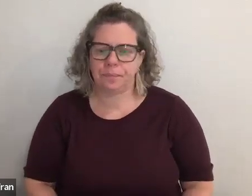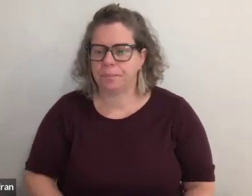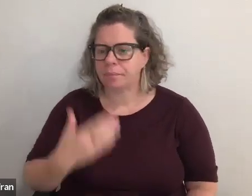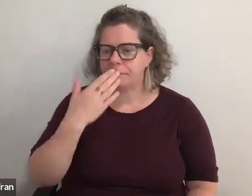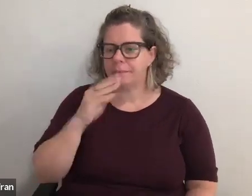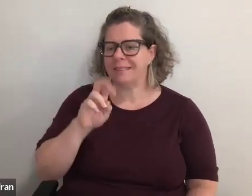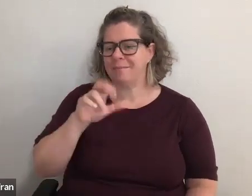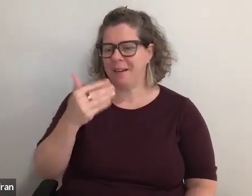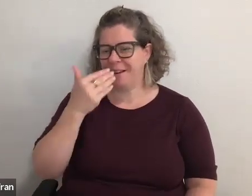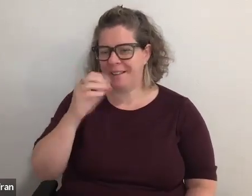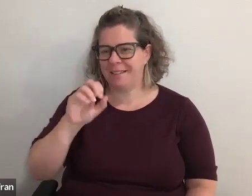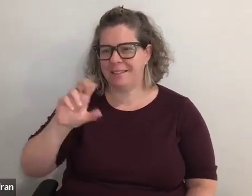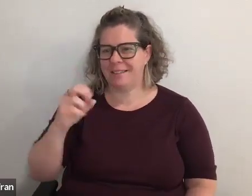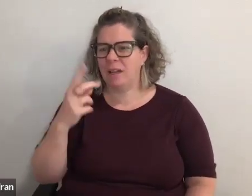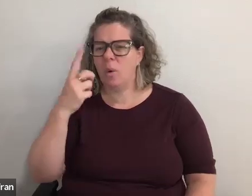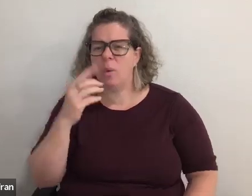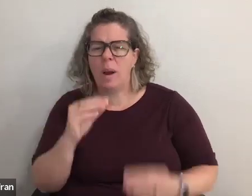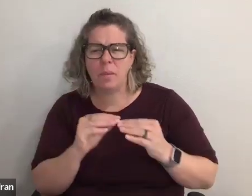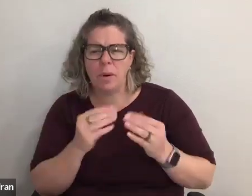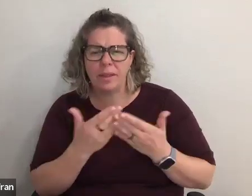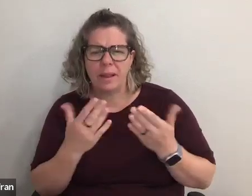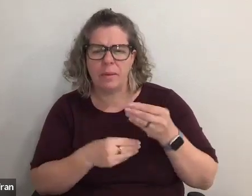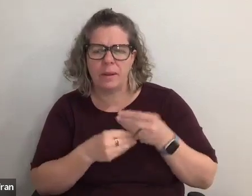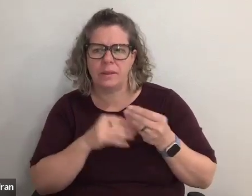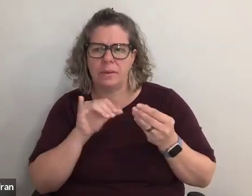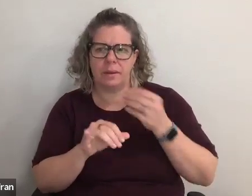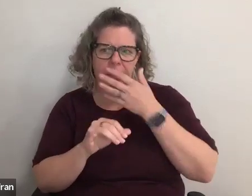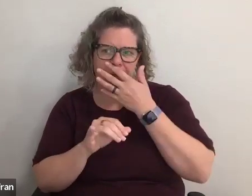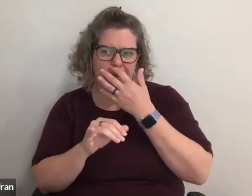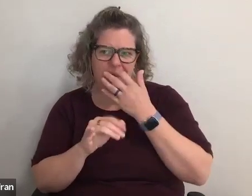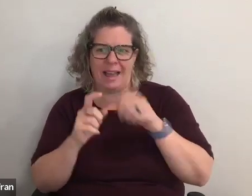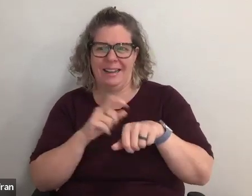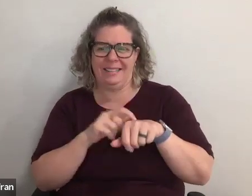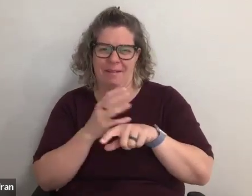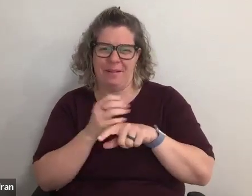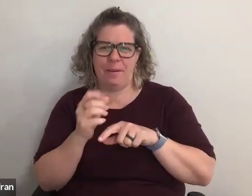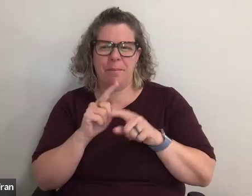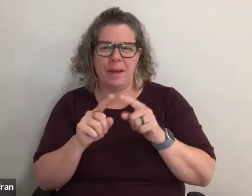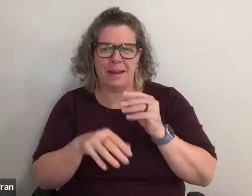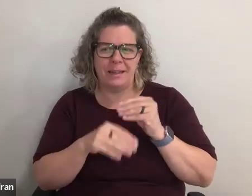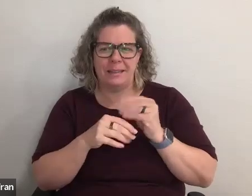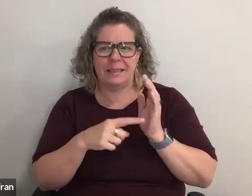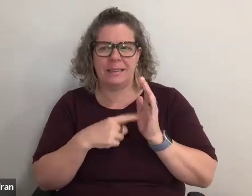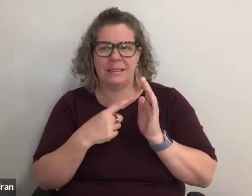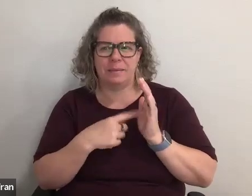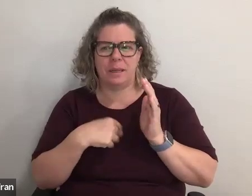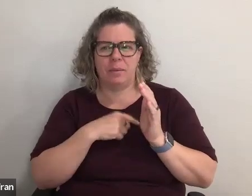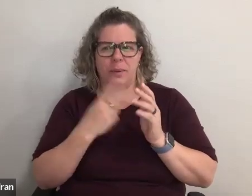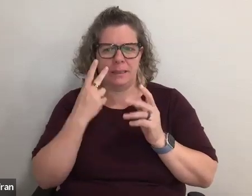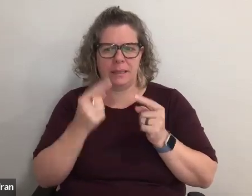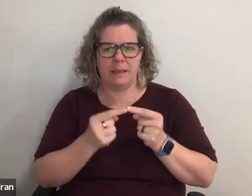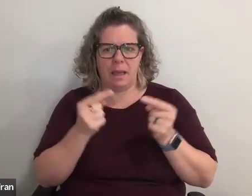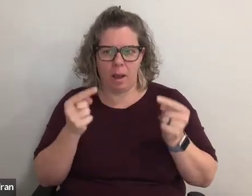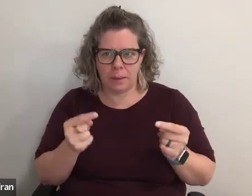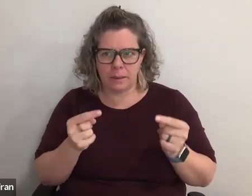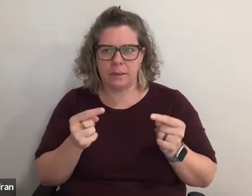Thank you, Sarah. Yeah. Can I just add one thing real quick to that? Oh, sorry. I know we're at our time. Just one thing to add to that is sometimes we actually see the opposite